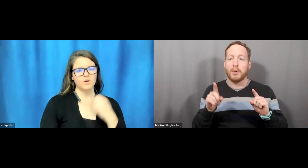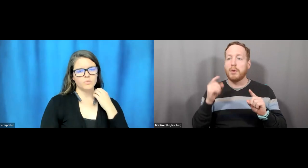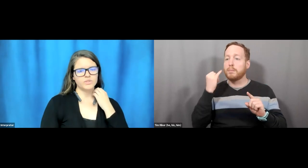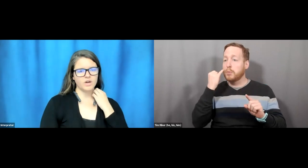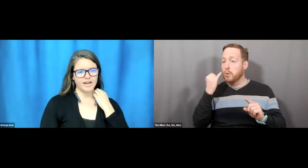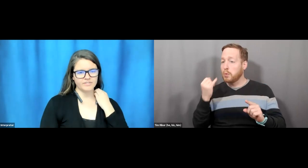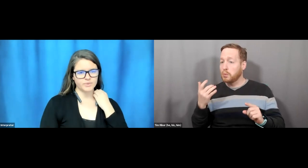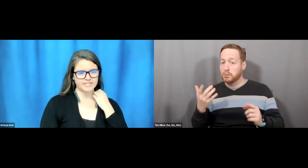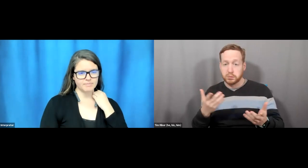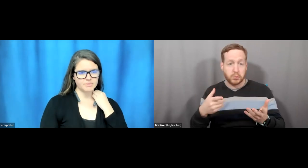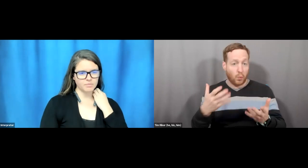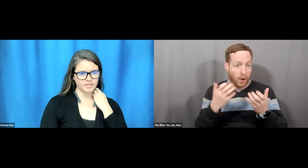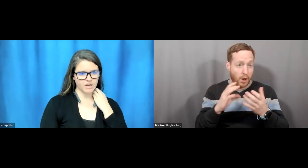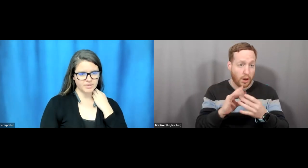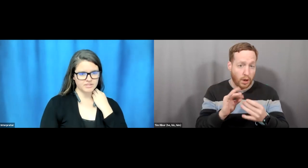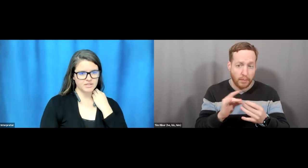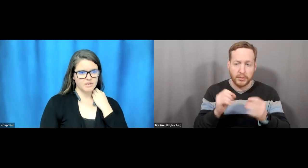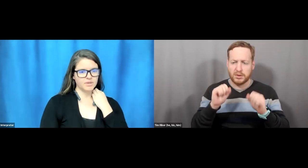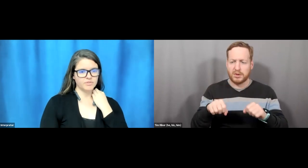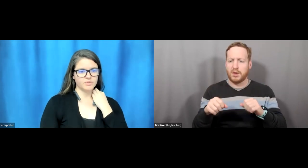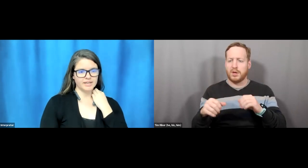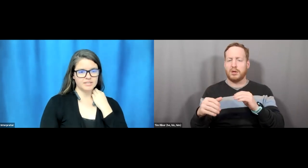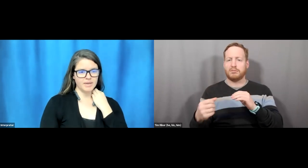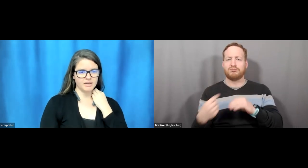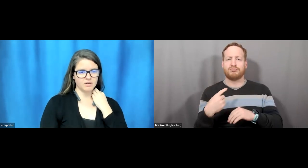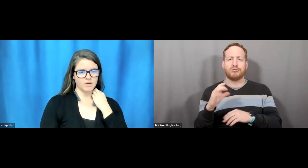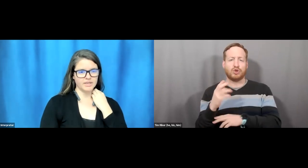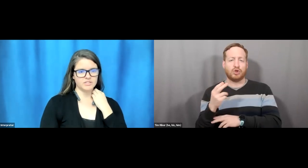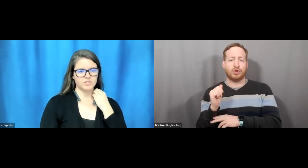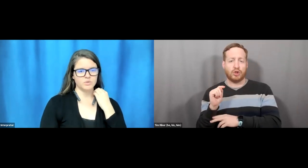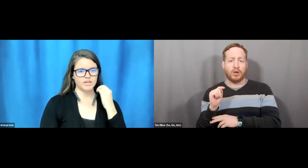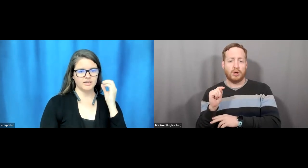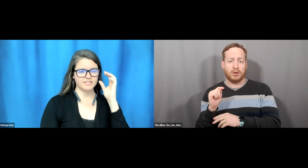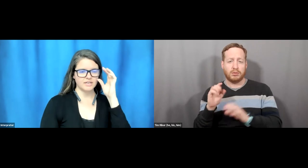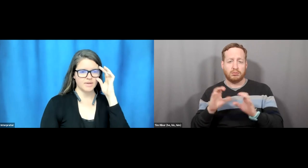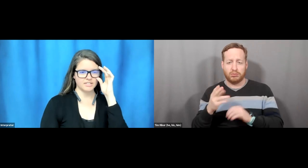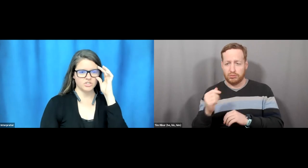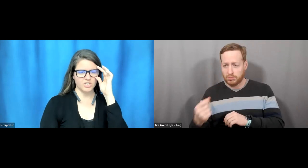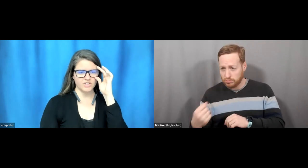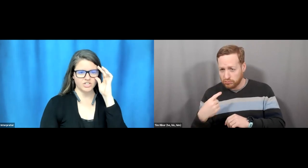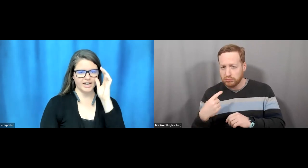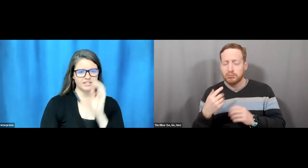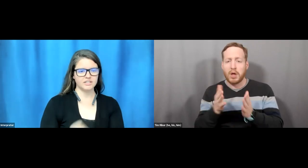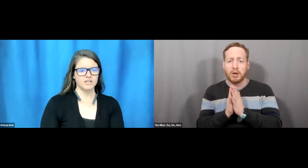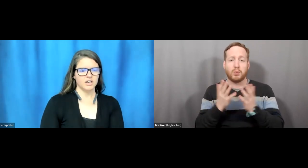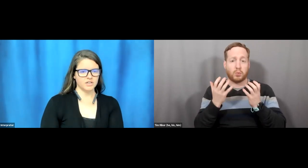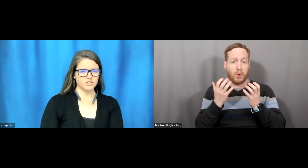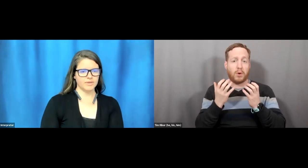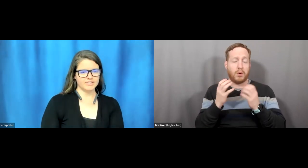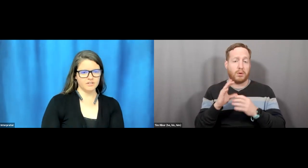we do not have to accept public comments, but if you would like to make a comment, you can send a message in the chat to myself